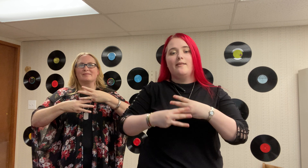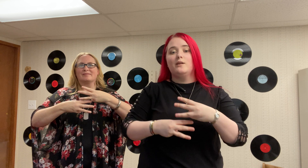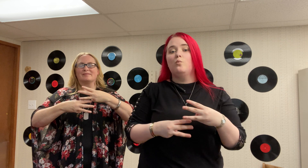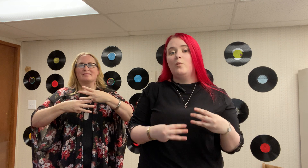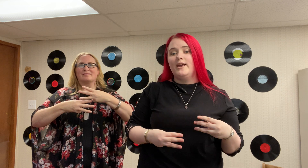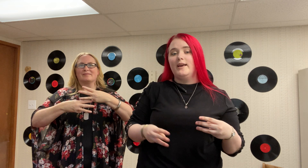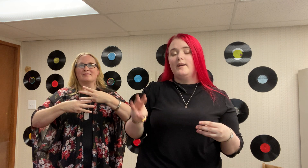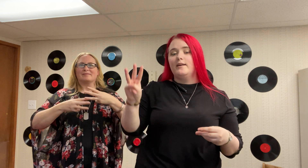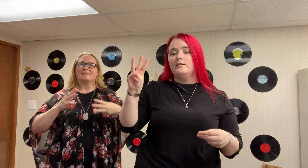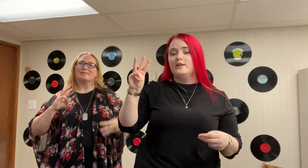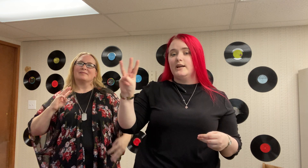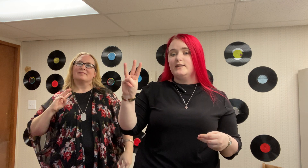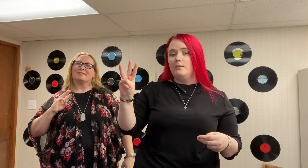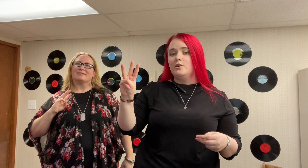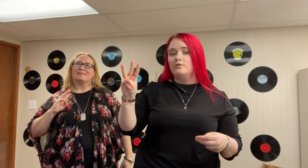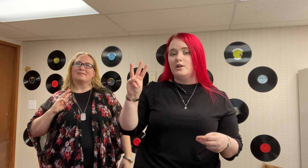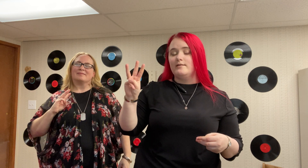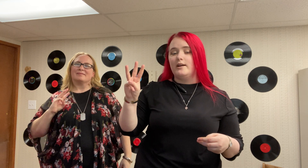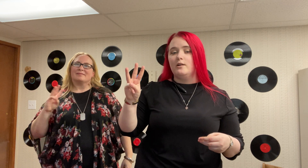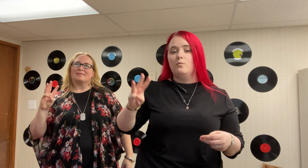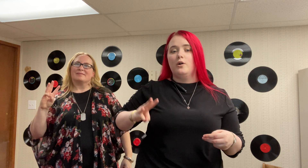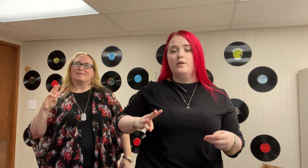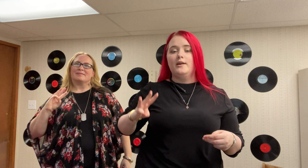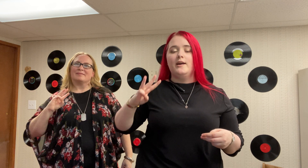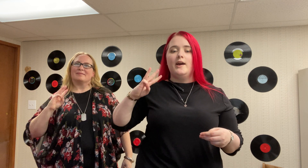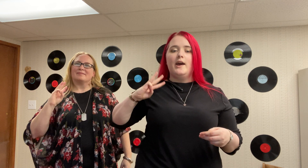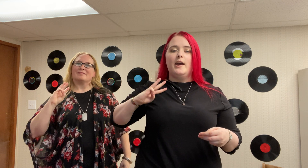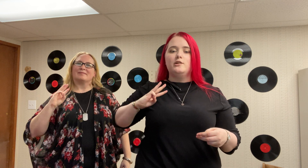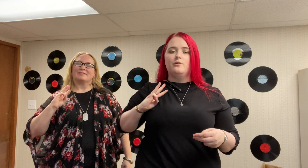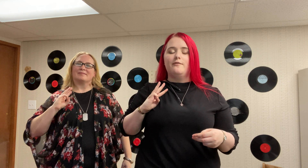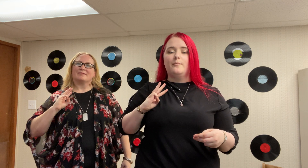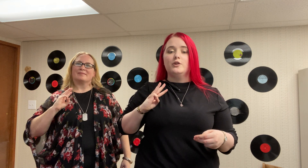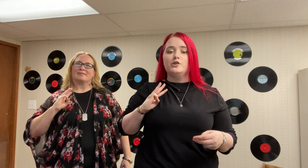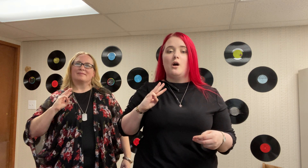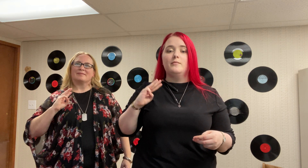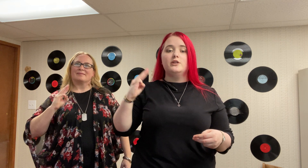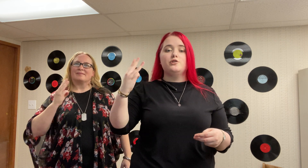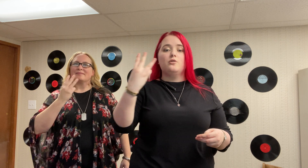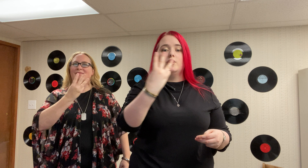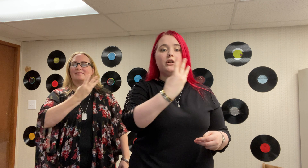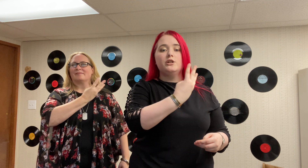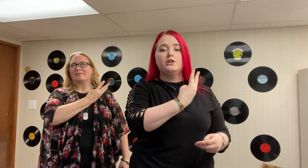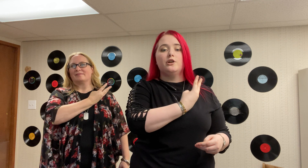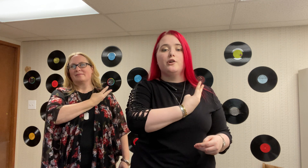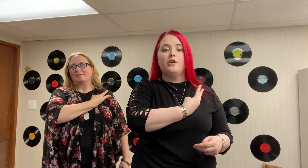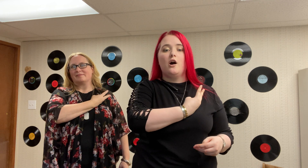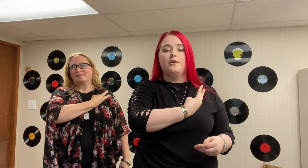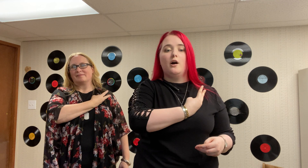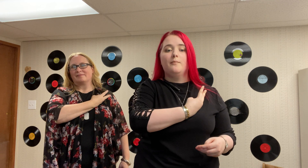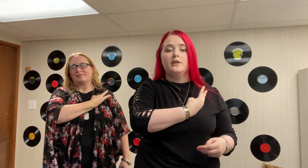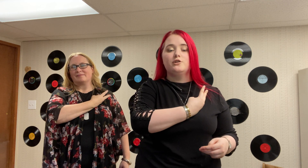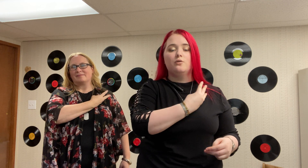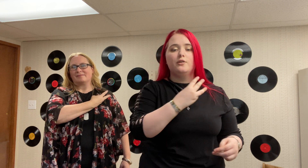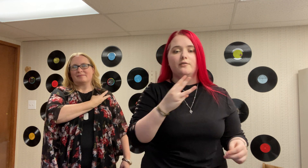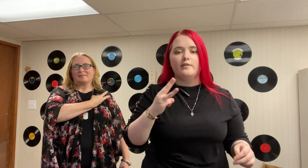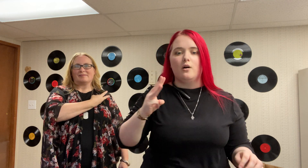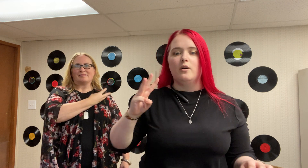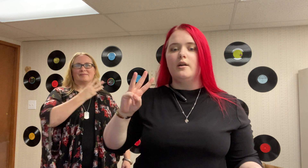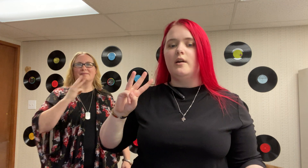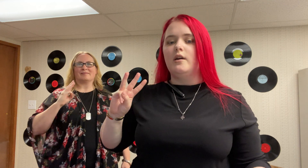then we is you take a W just like in world and do it from your dominant shoulder to your non-dominant shoulder. So